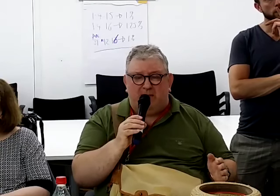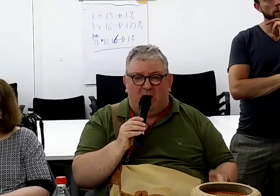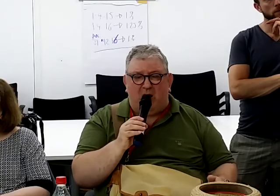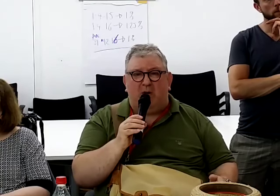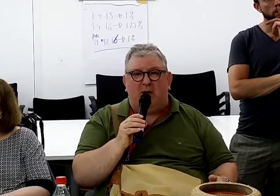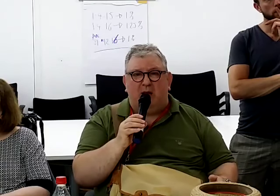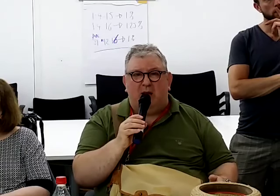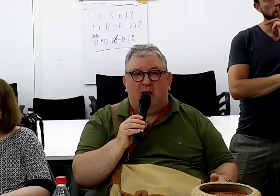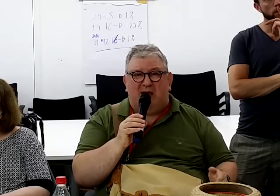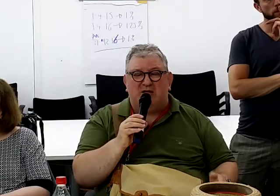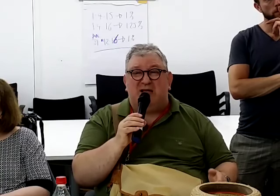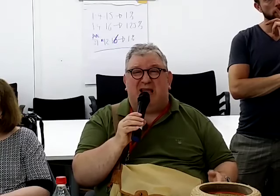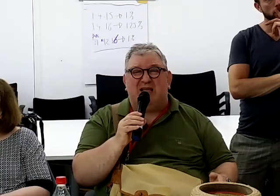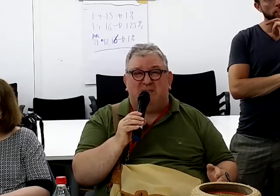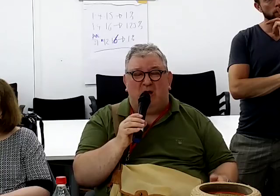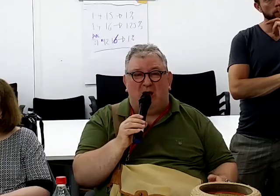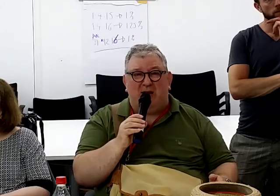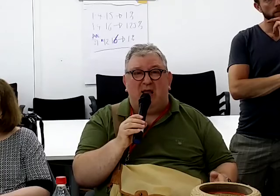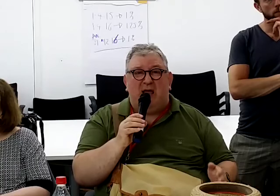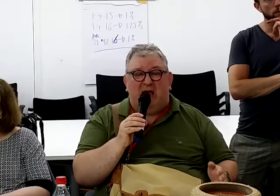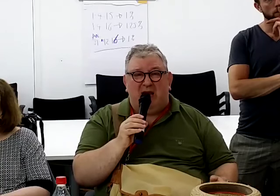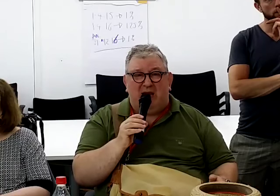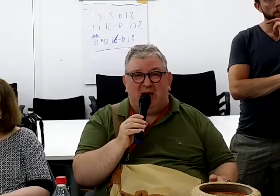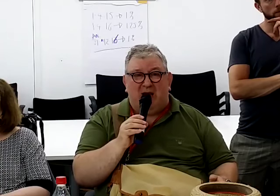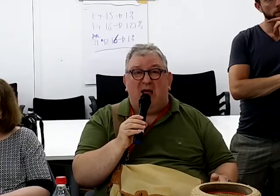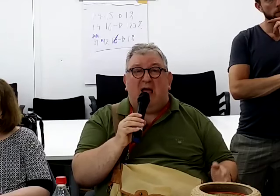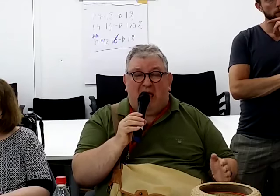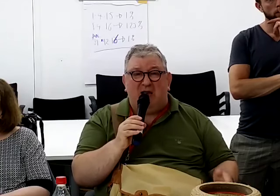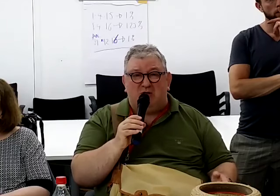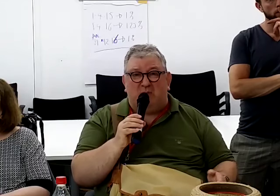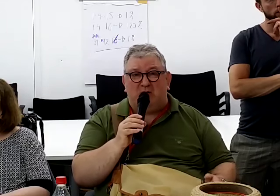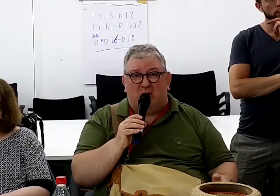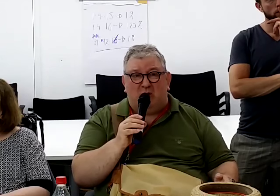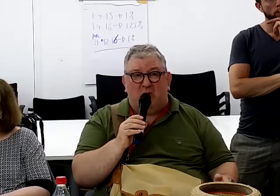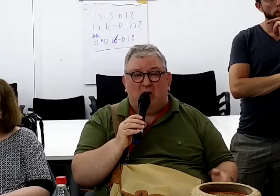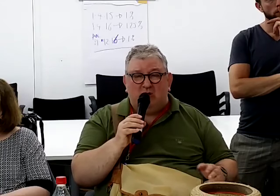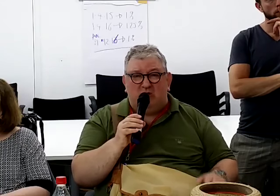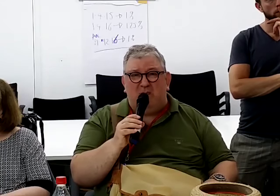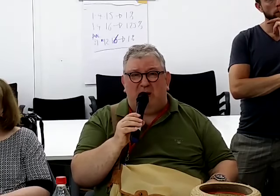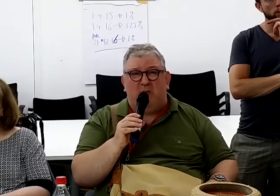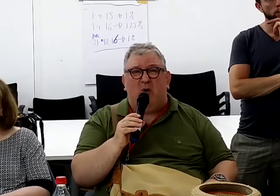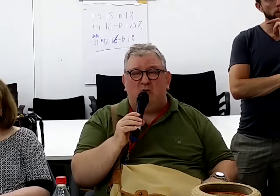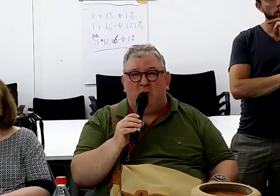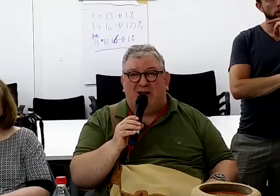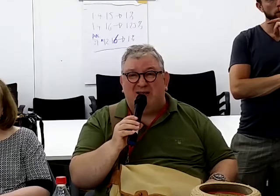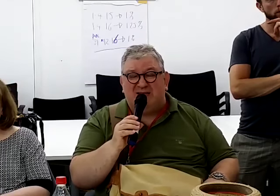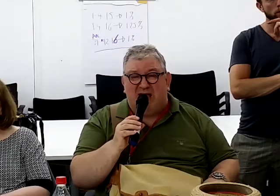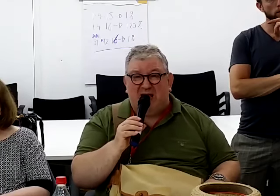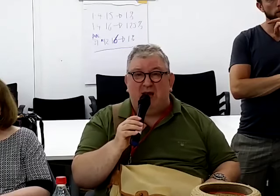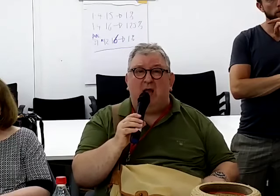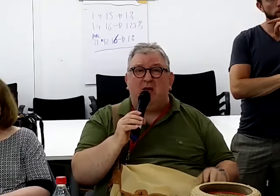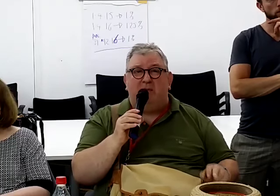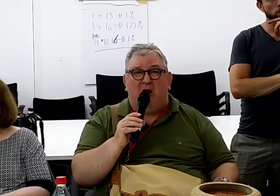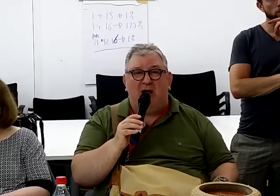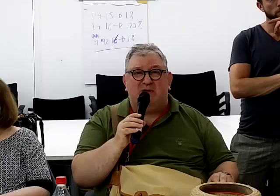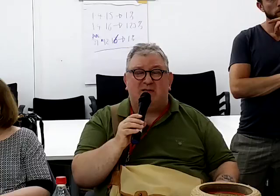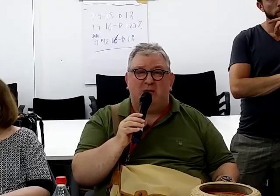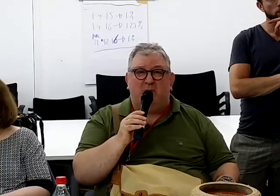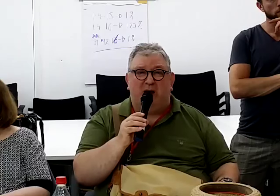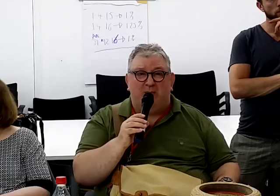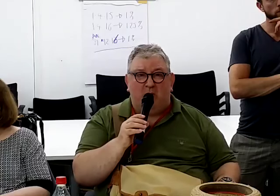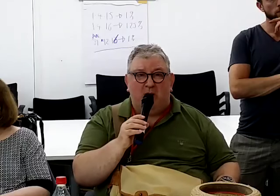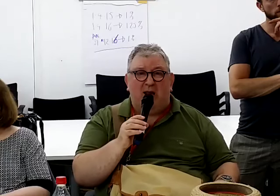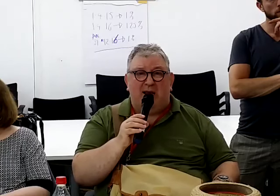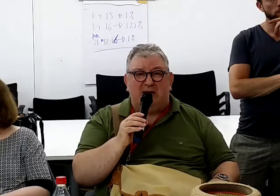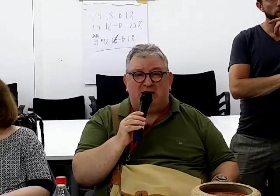party in Parliament that actually gets behind a leader and John McDonnell, two people who do understand the plight